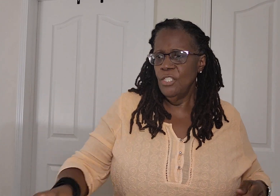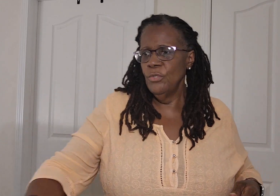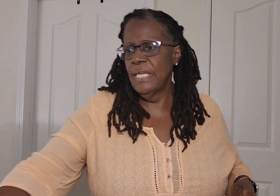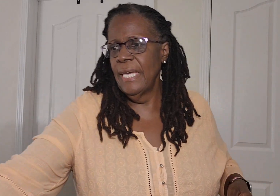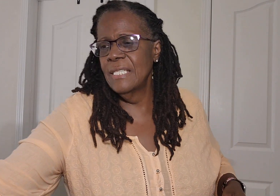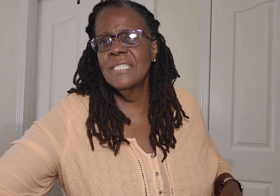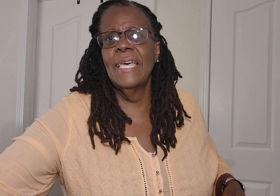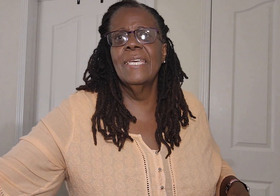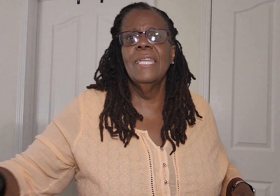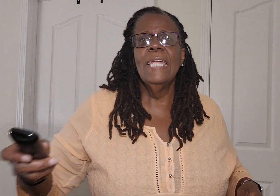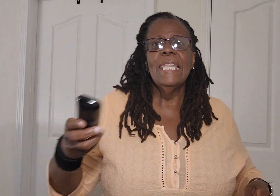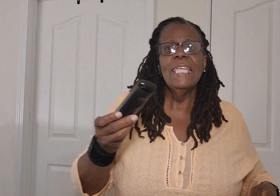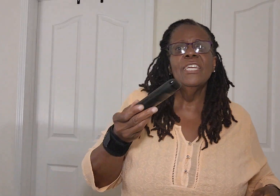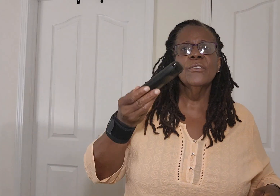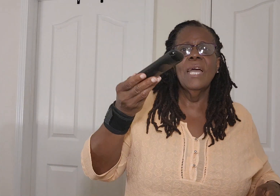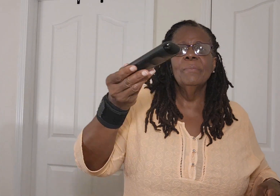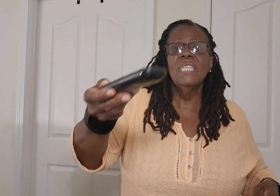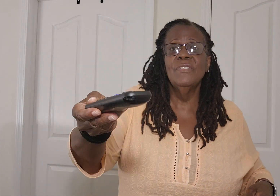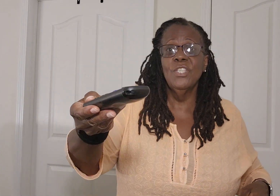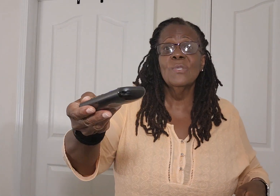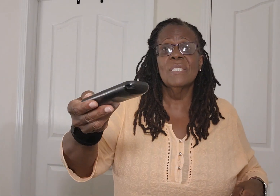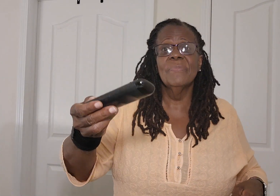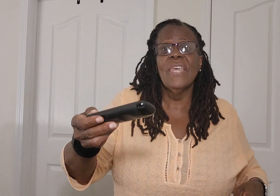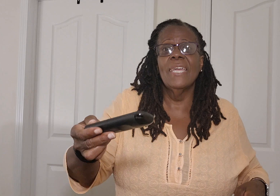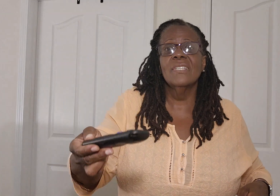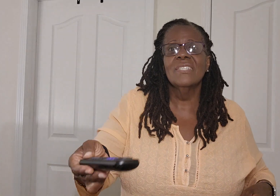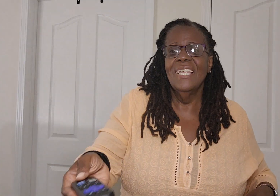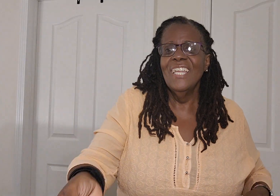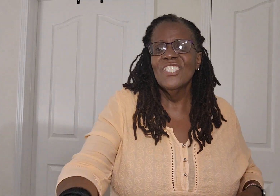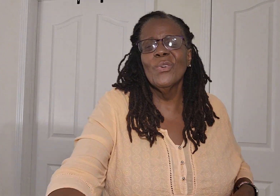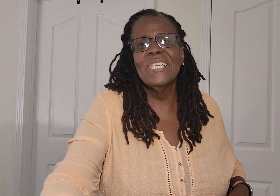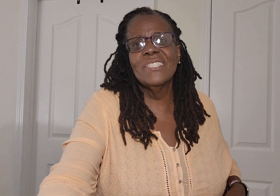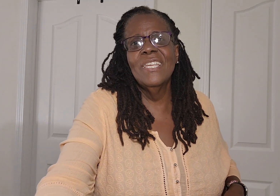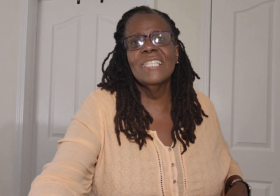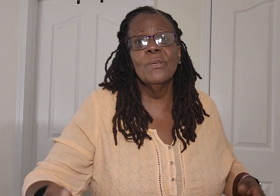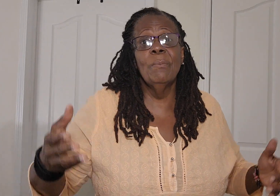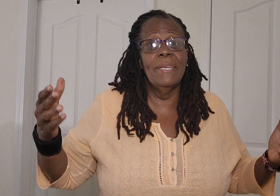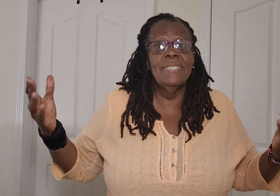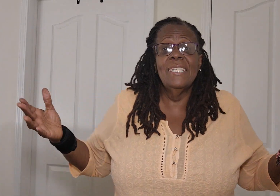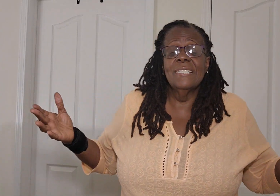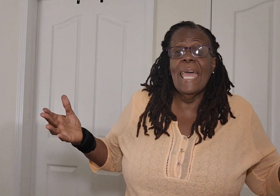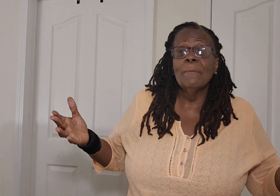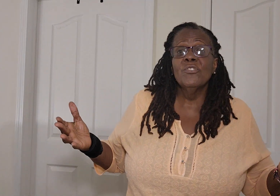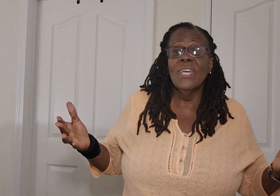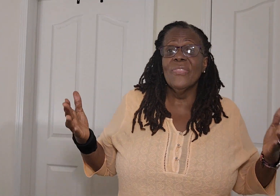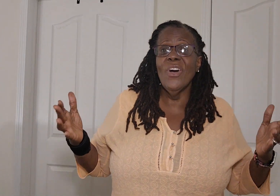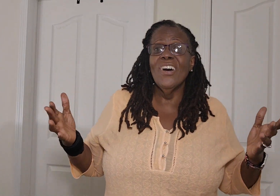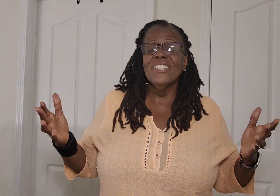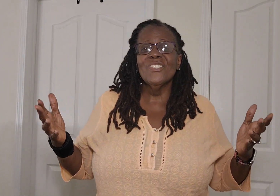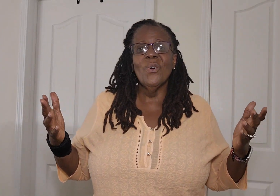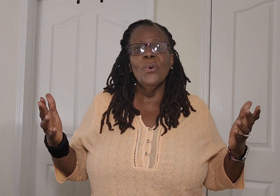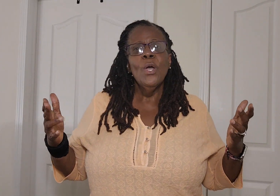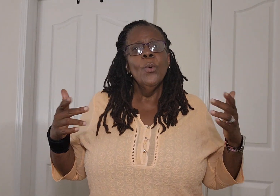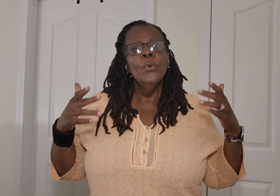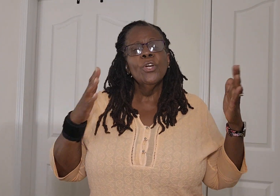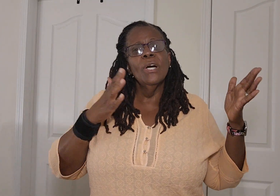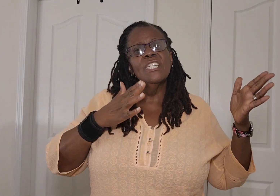You can't say, "Here, I'm giving you some thanks." So it's an abstract thought. So we're going